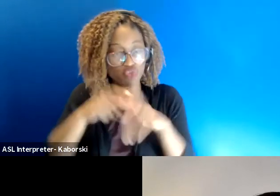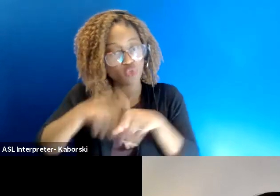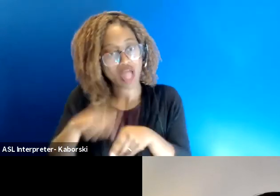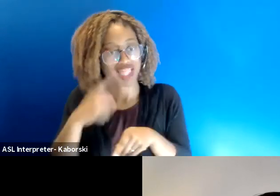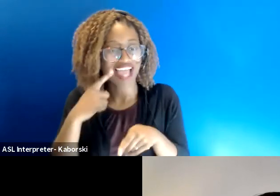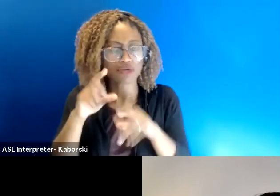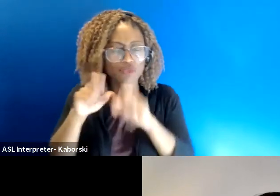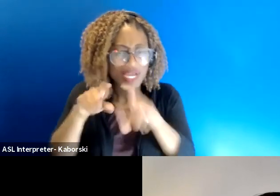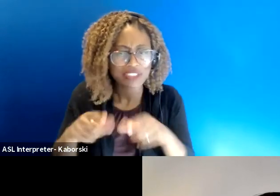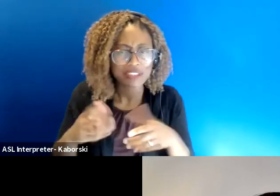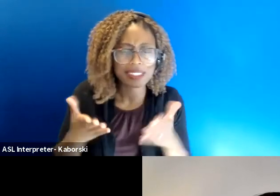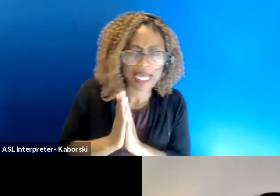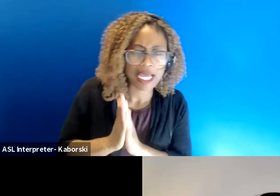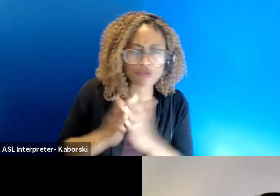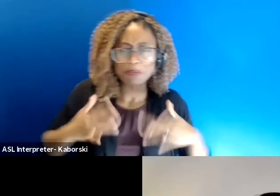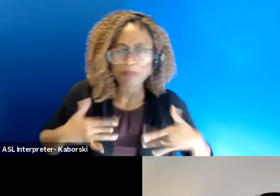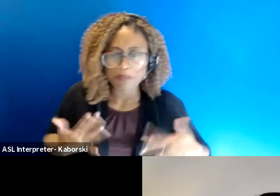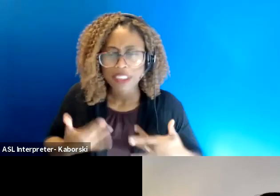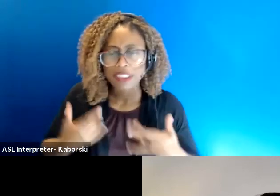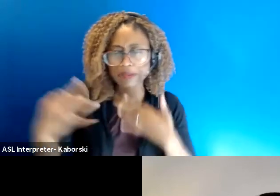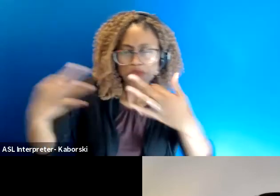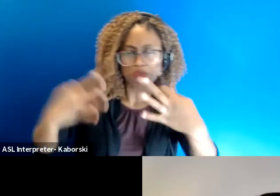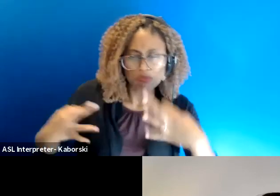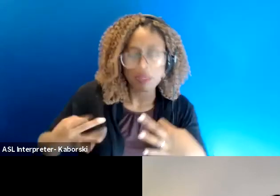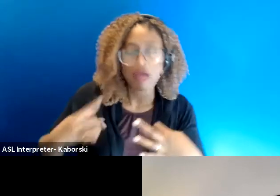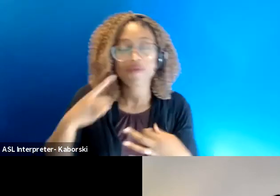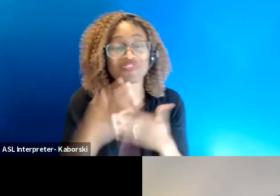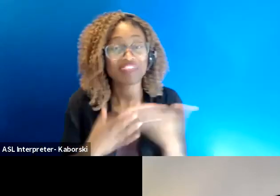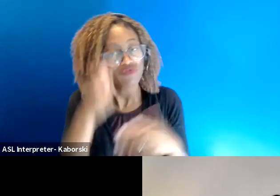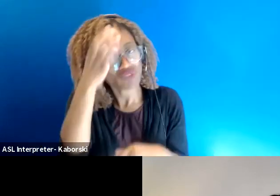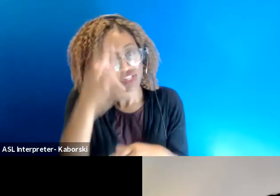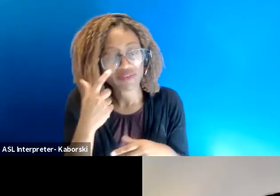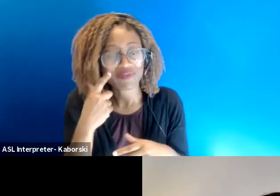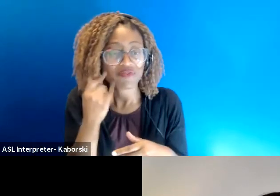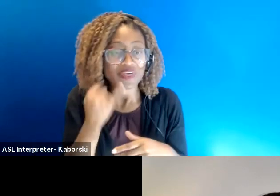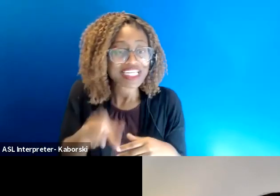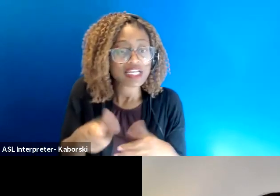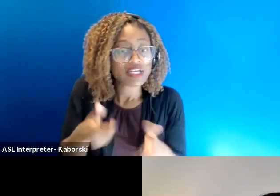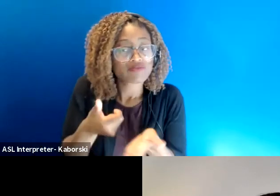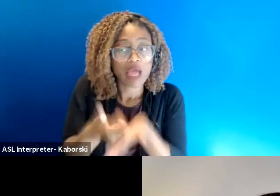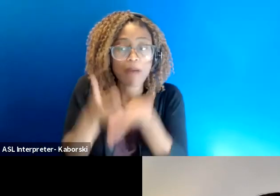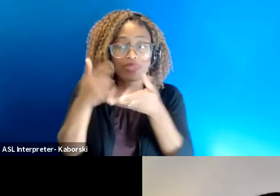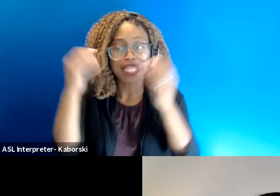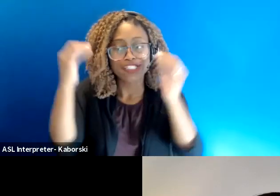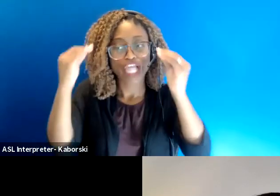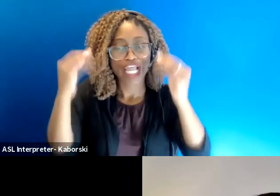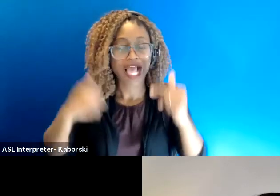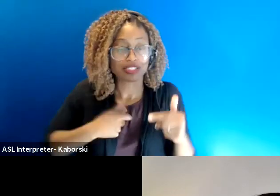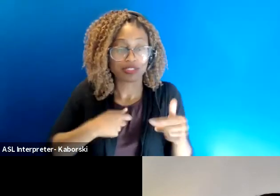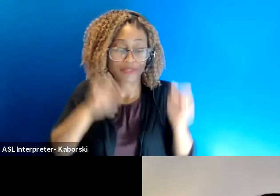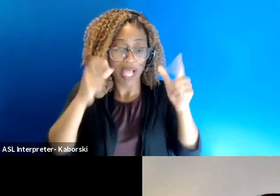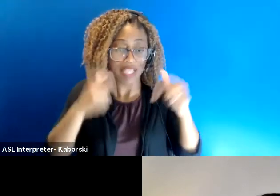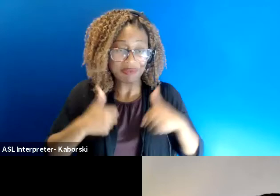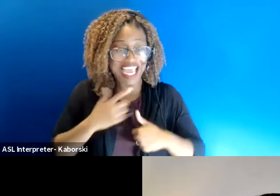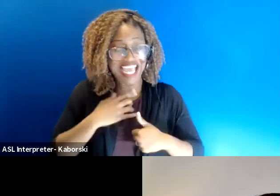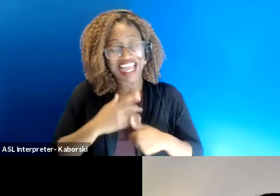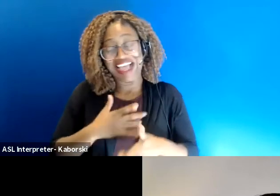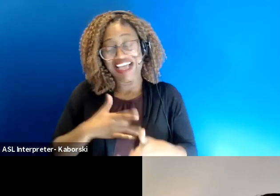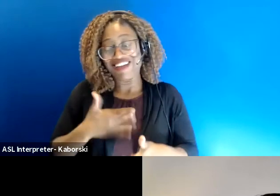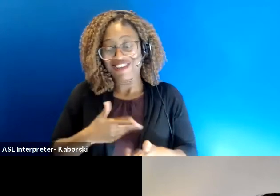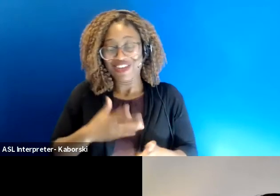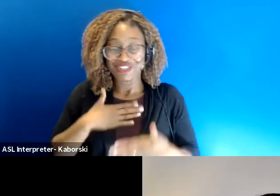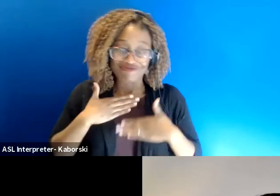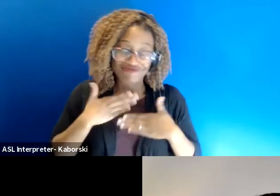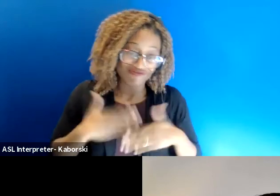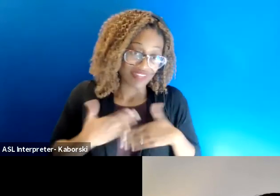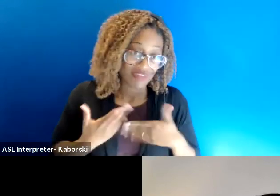ask questions. That really surprised me, and I'm glad that we do have their support. And I